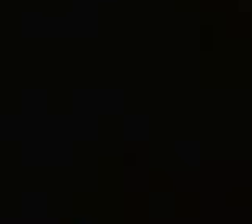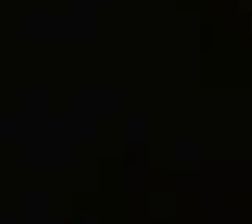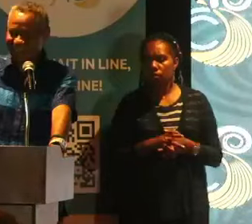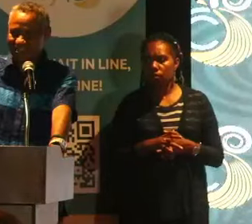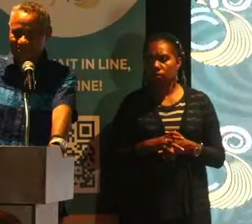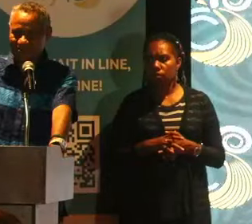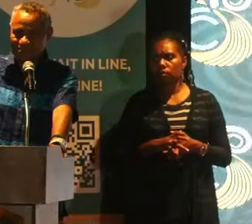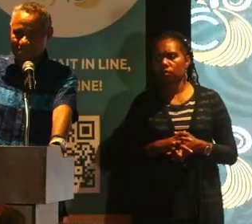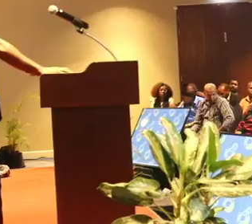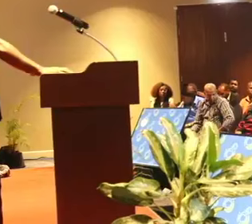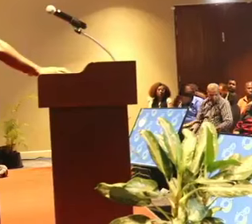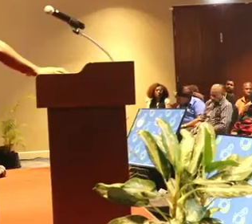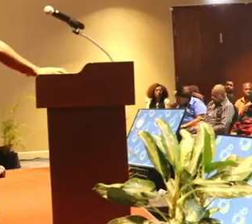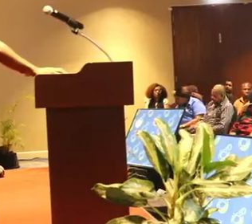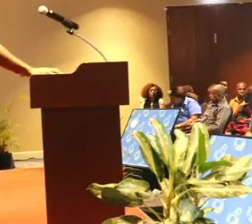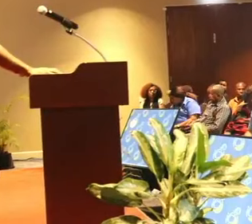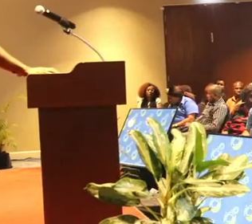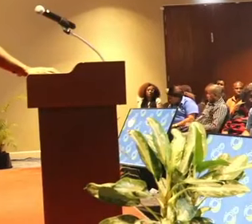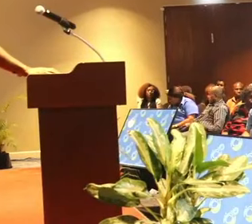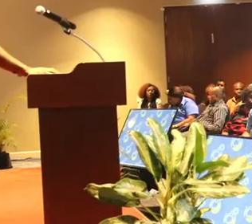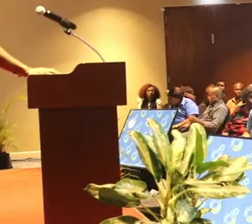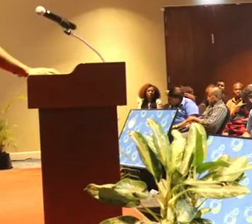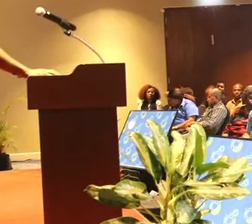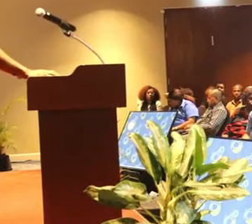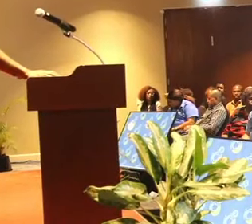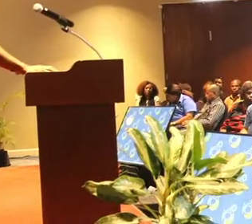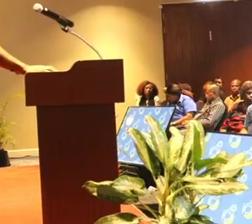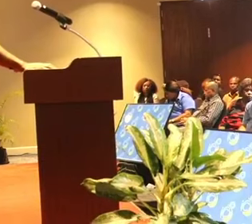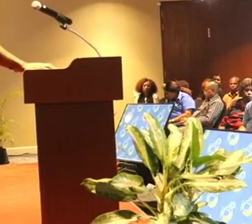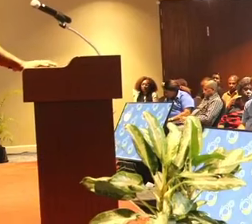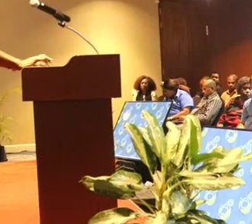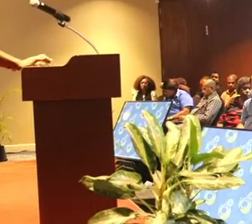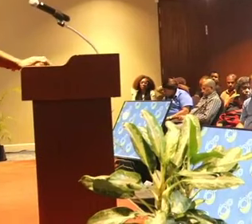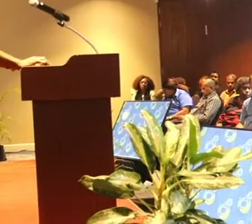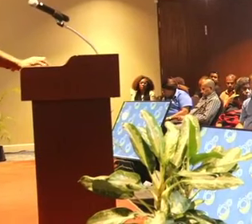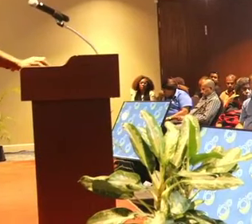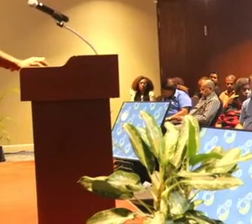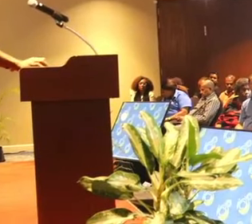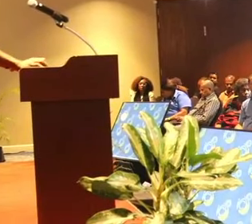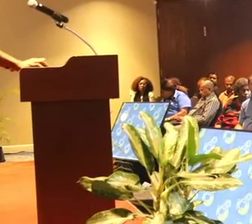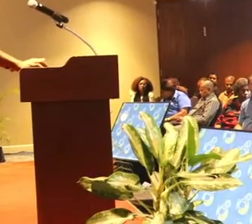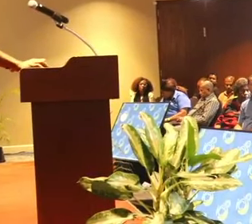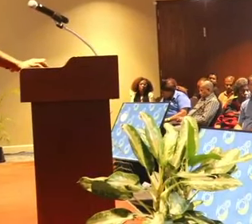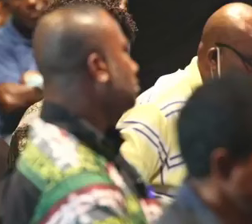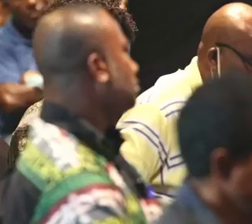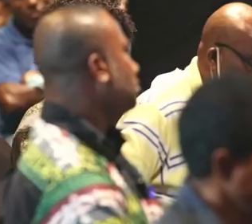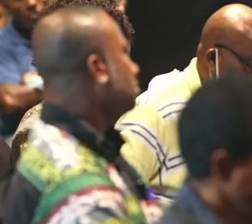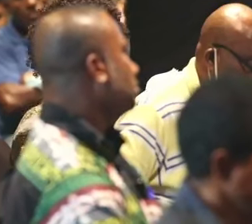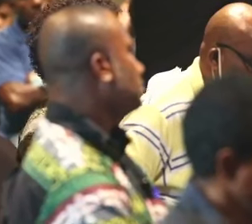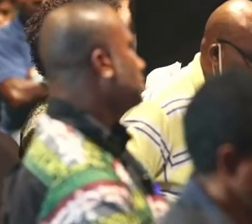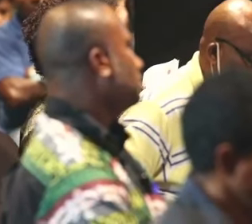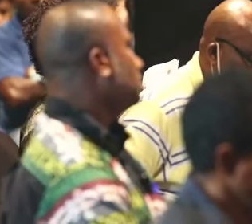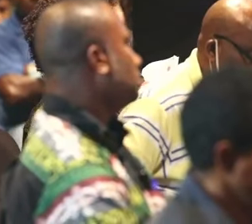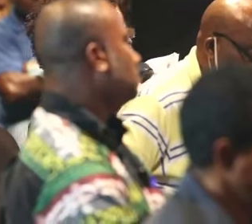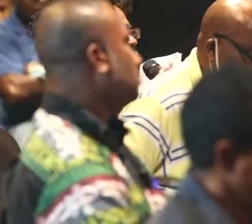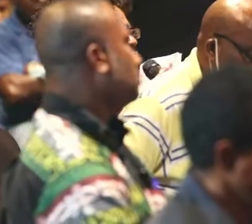I'm explaining him this land, money I'm going to finish long when I'm have. Because 5 million I'm meeting, I think